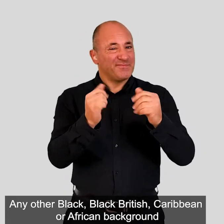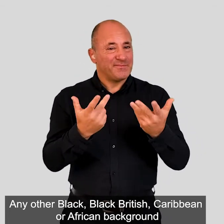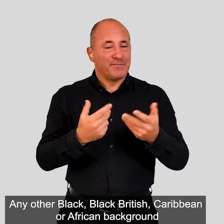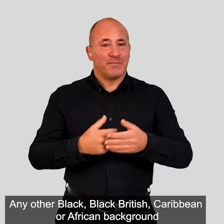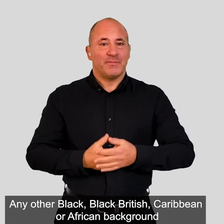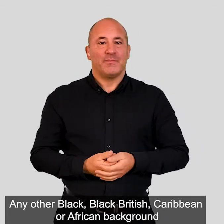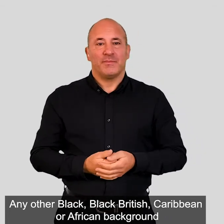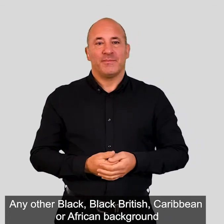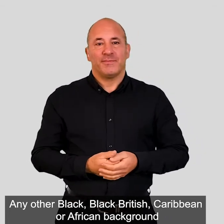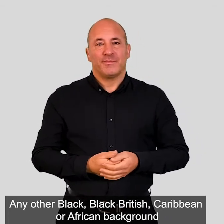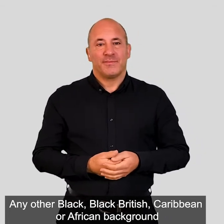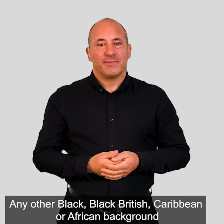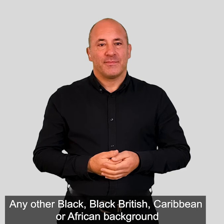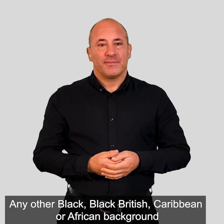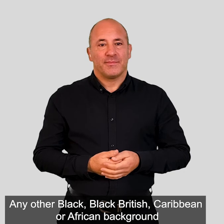or African background.